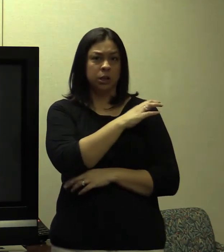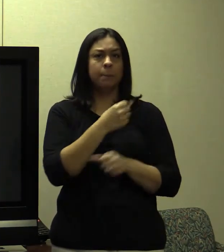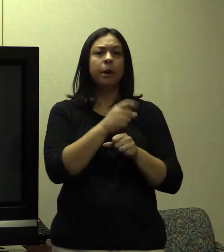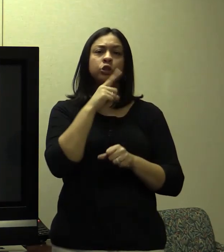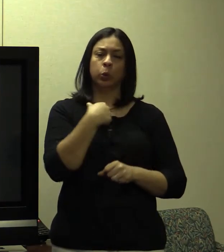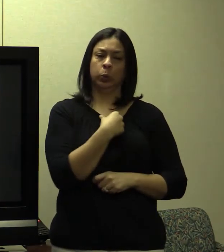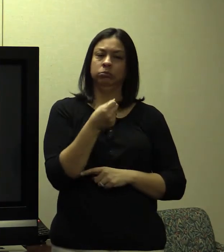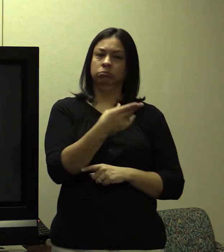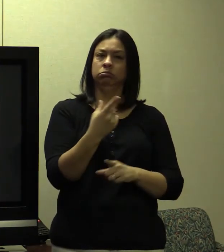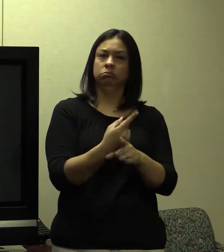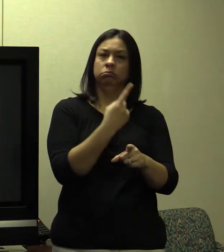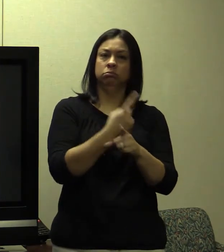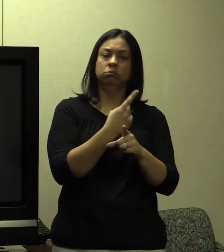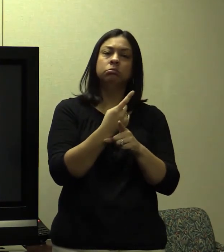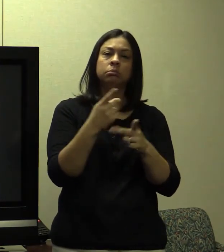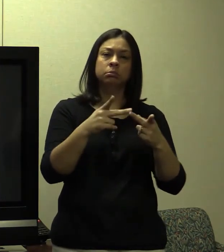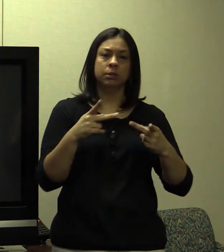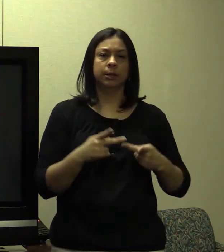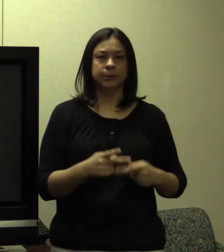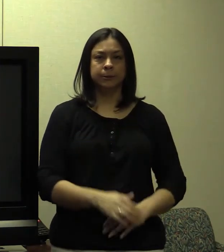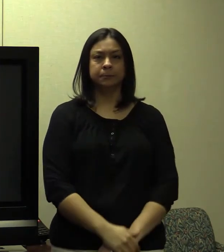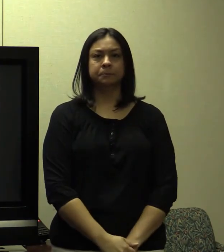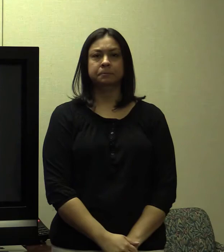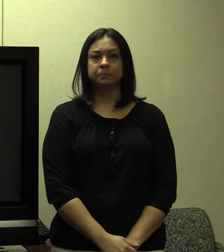of properly and safely.